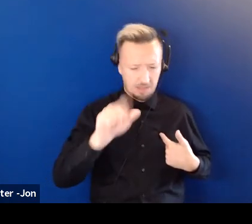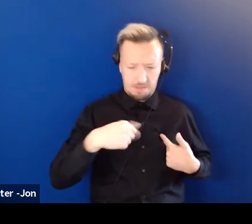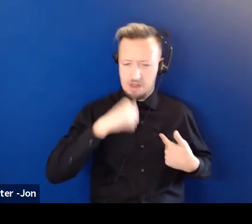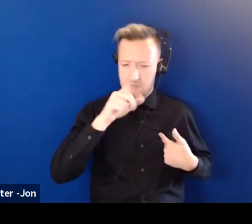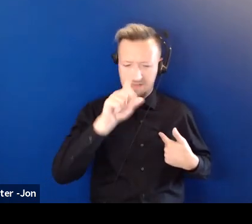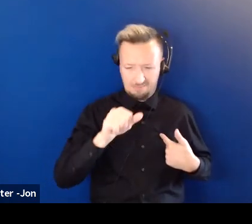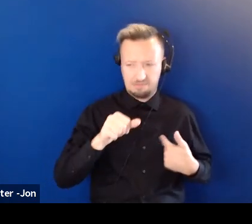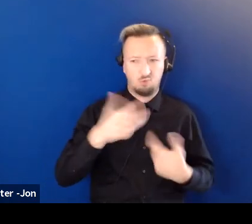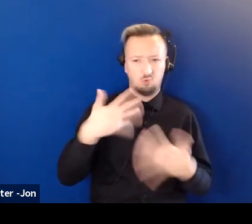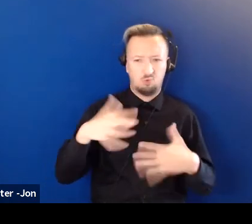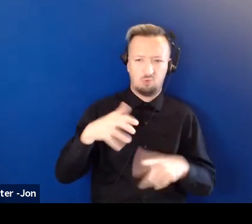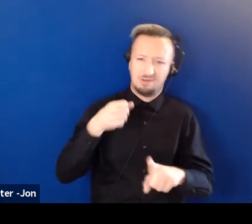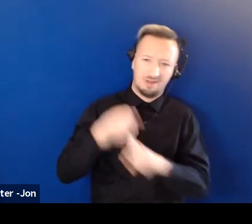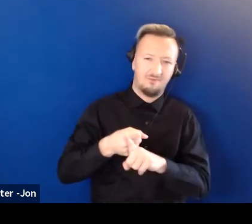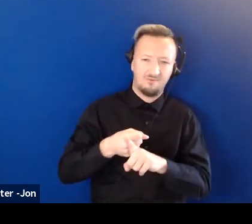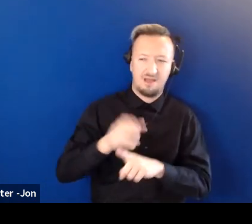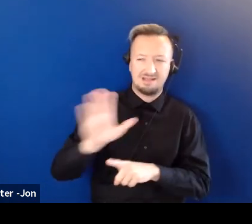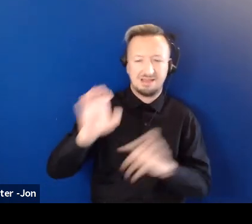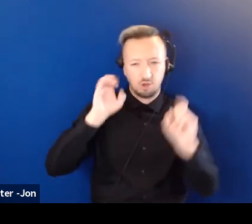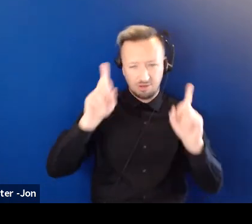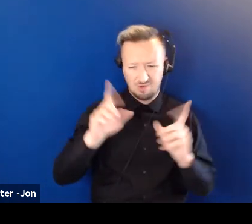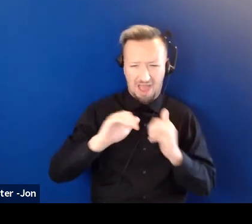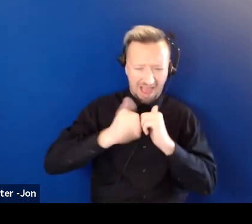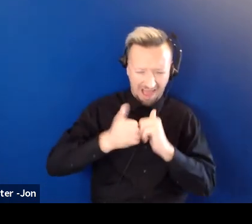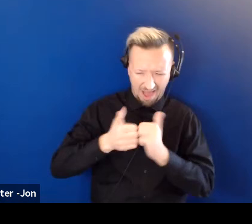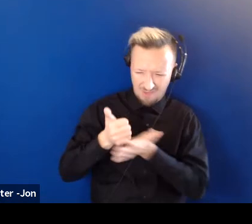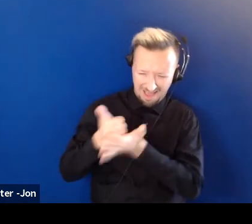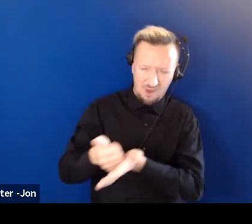these students so they gain disability awareness and disability pride?